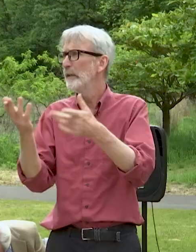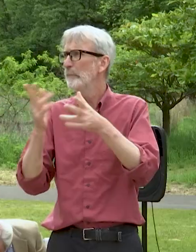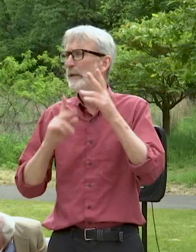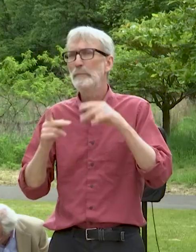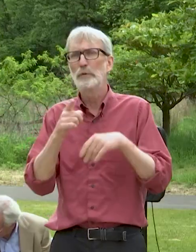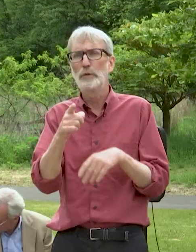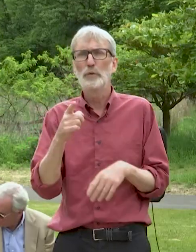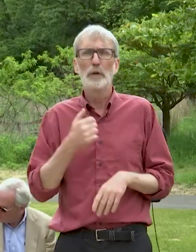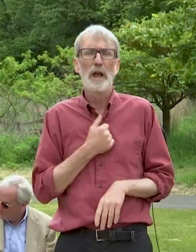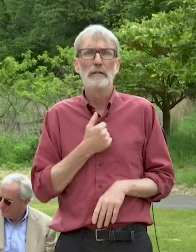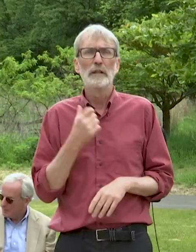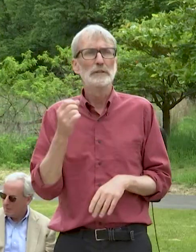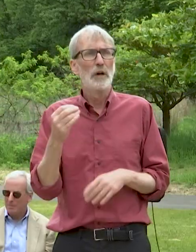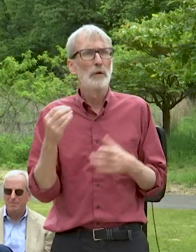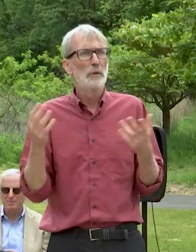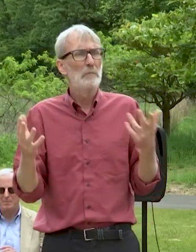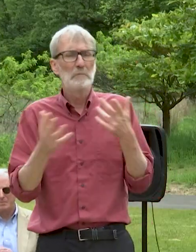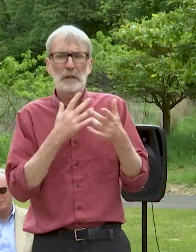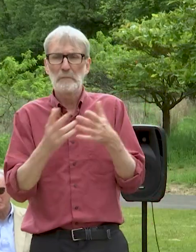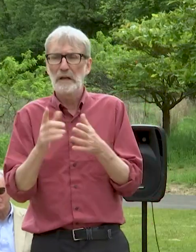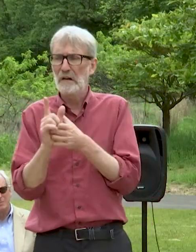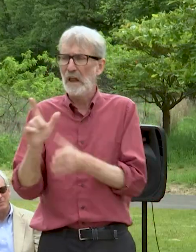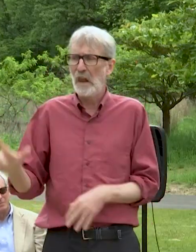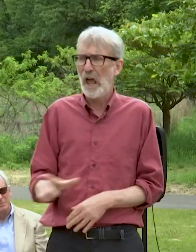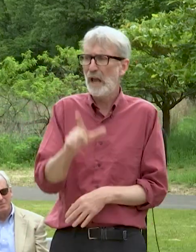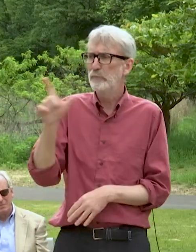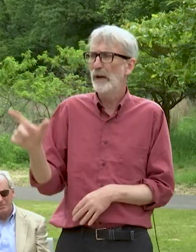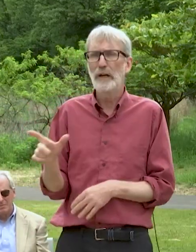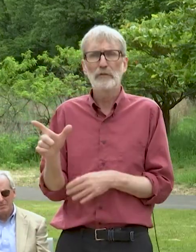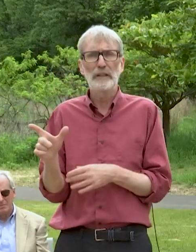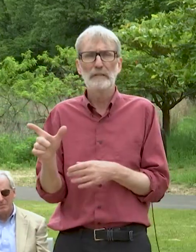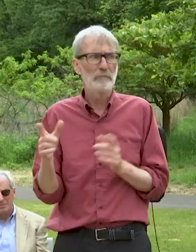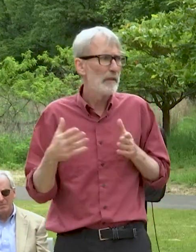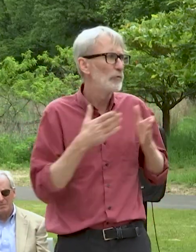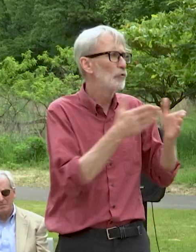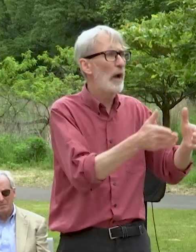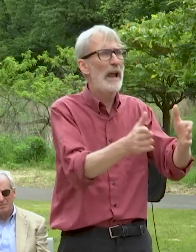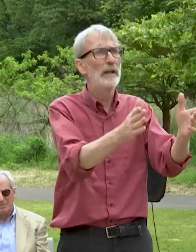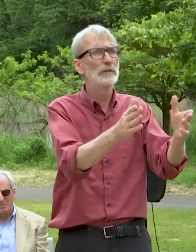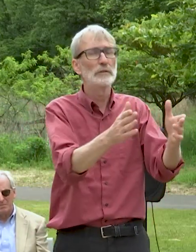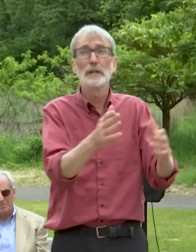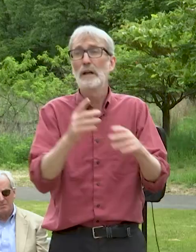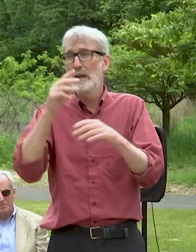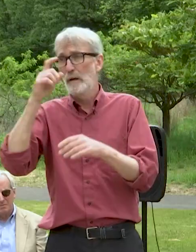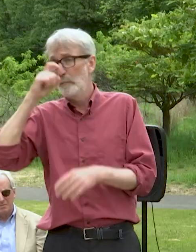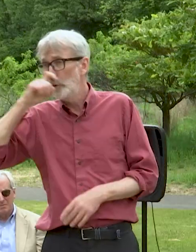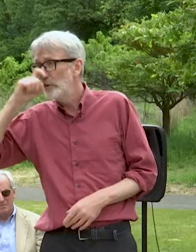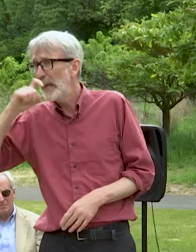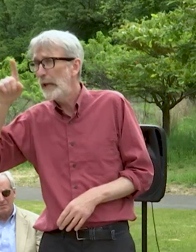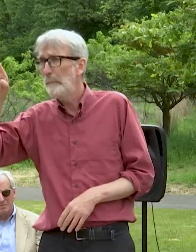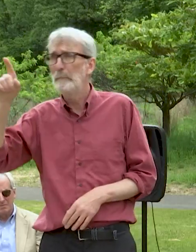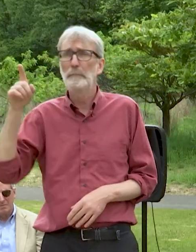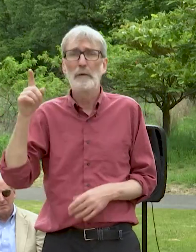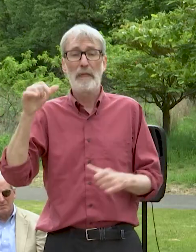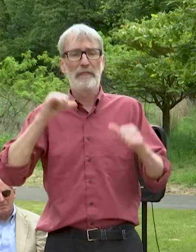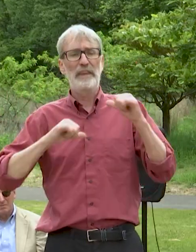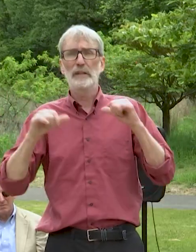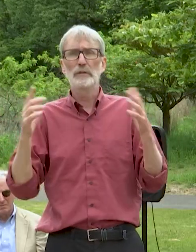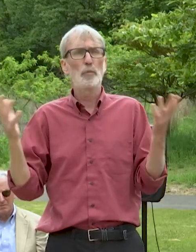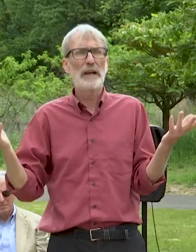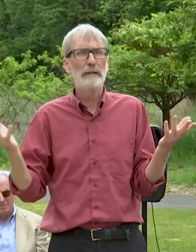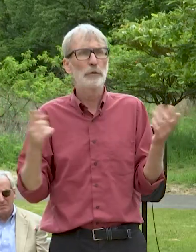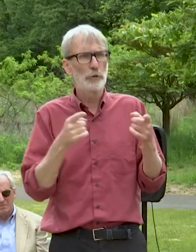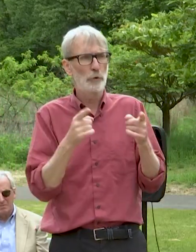love. So whether it's our local library, our trails, our favorite museums, or the theaters that you like